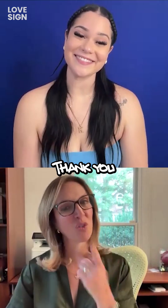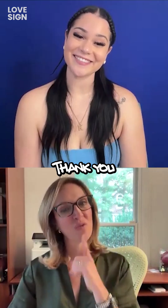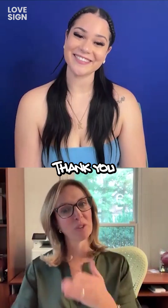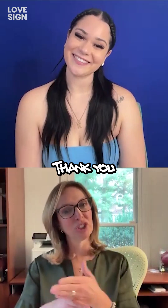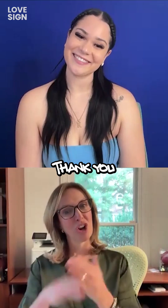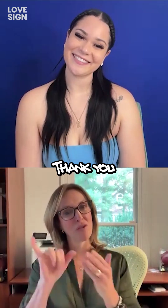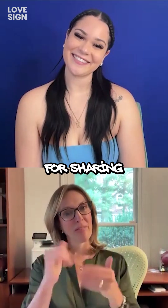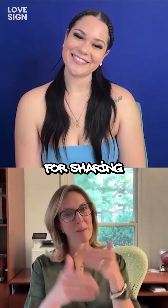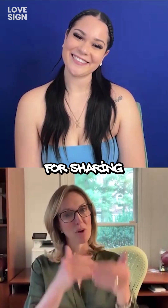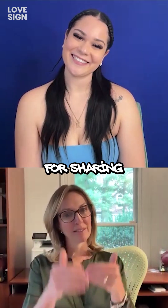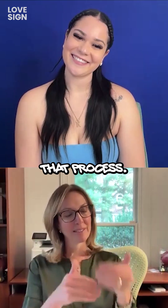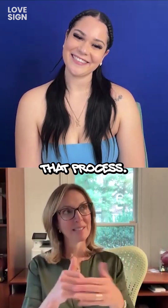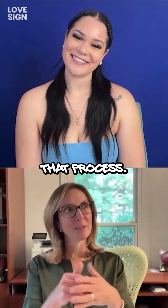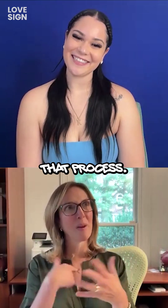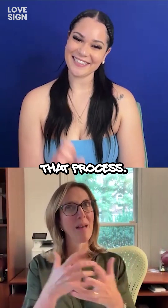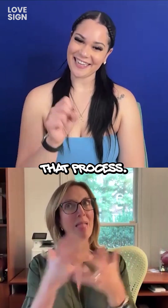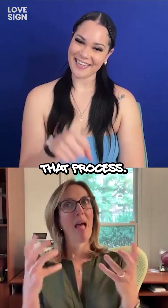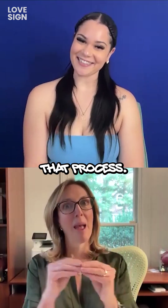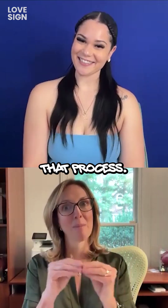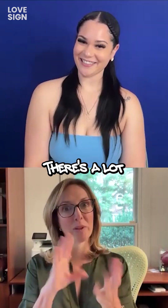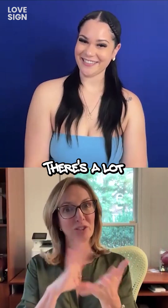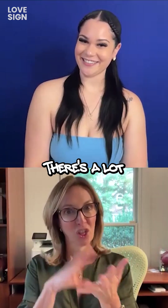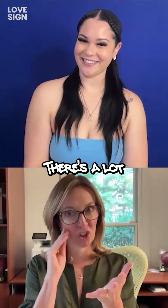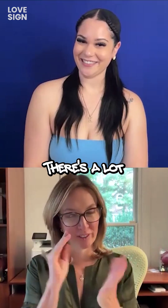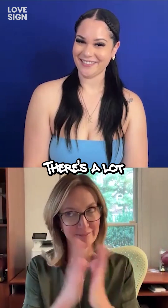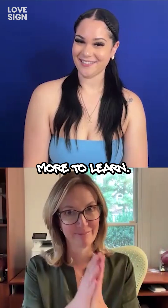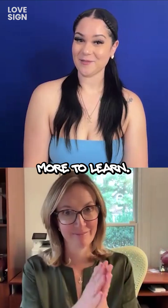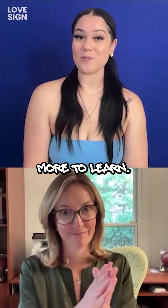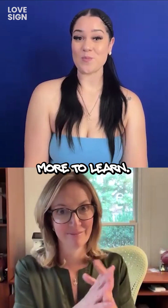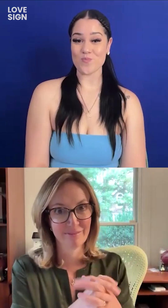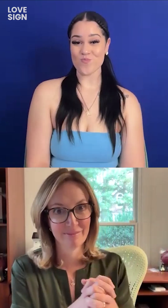Thank you for sharing that process. There's a lot more to learn.